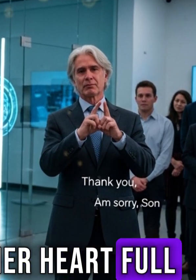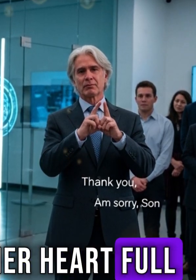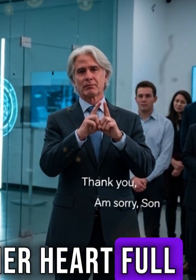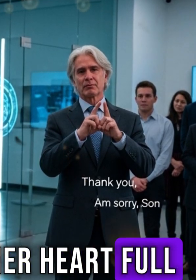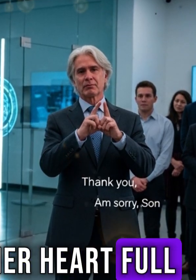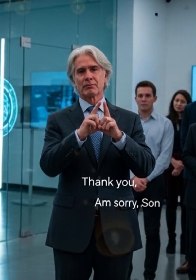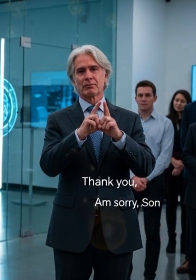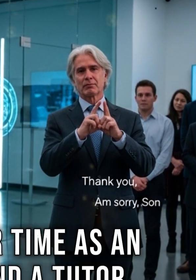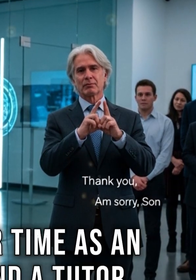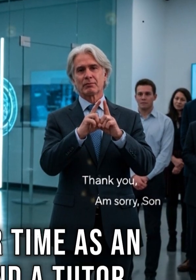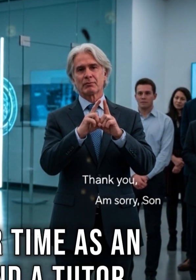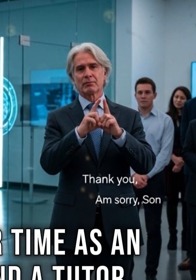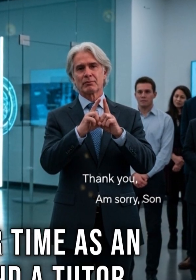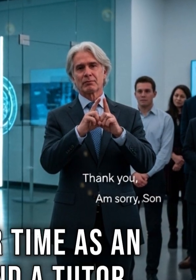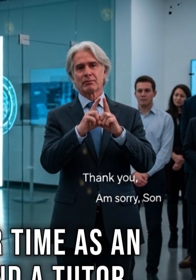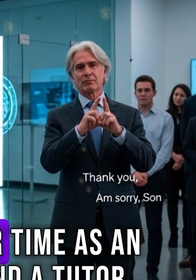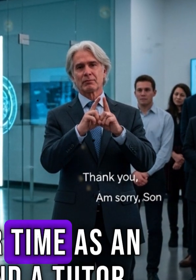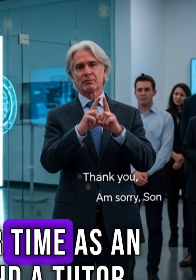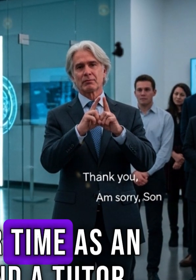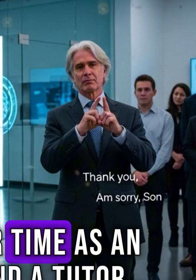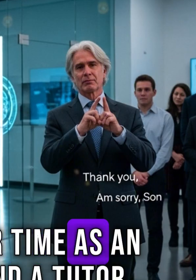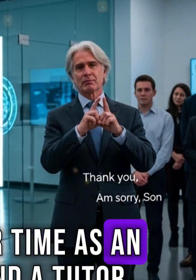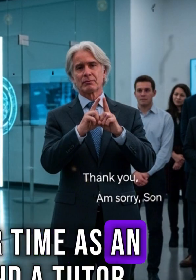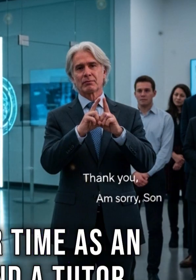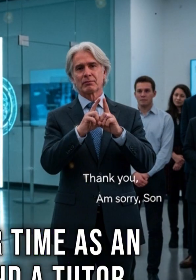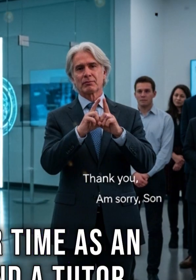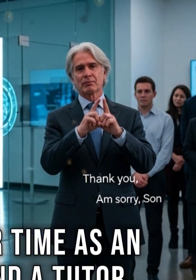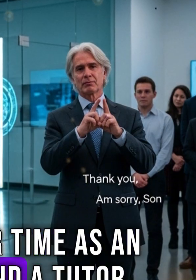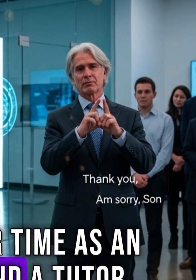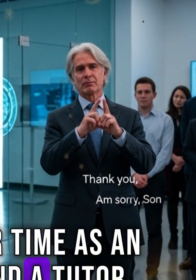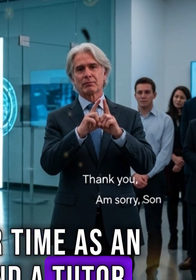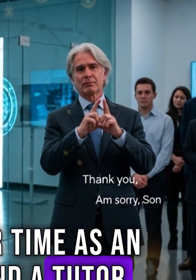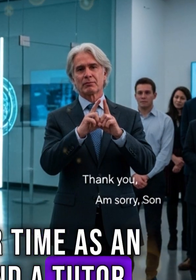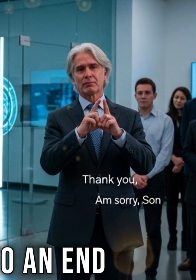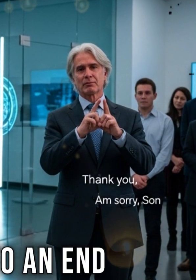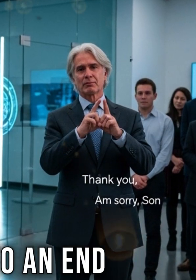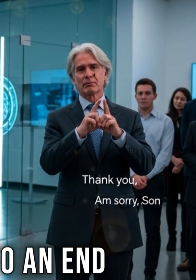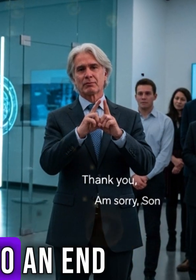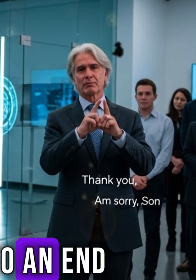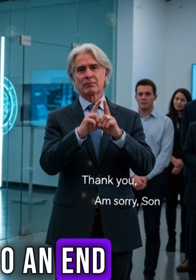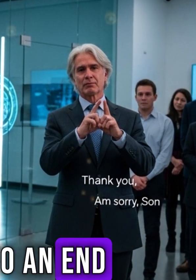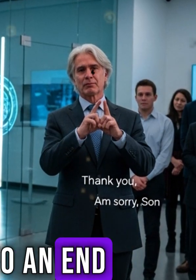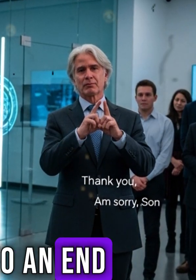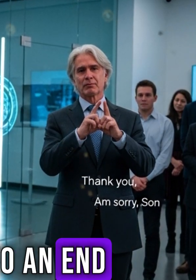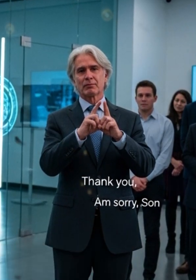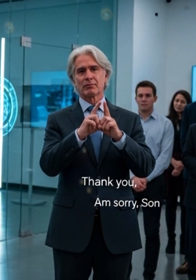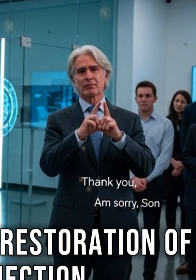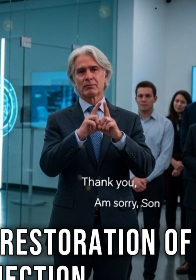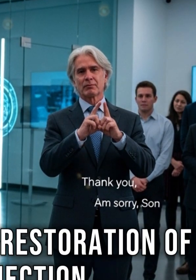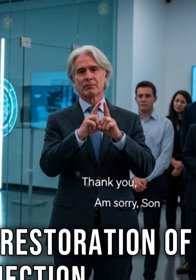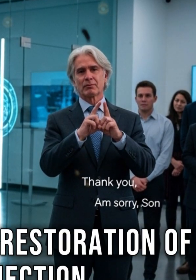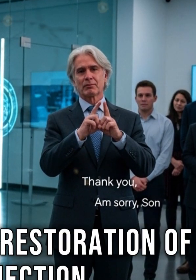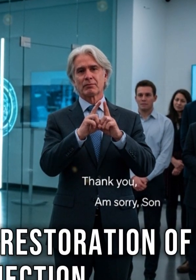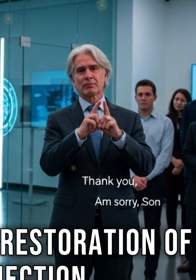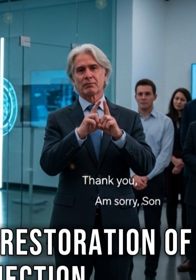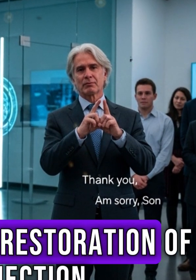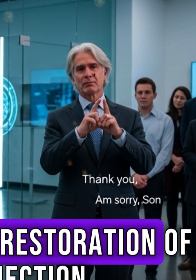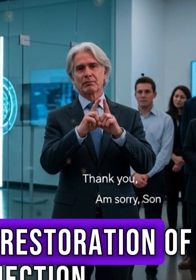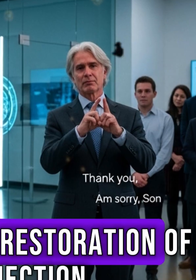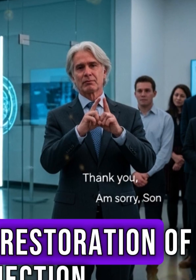full. She realized her time as an interpreter and a tutor was coming to an end. But her role in this restoration